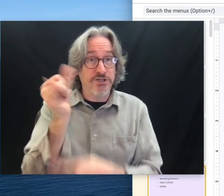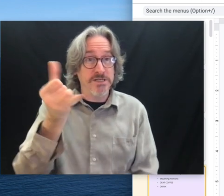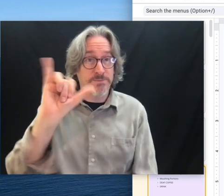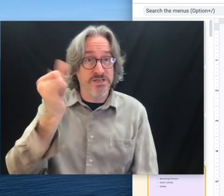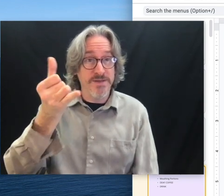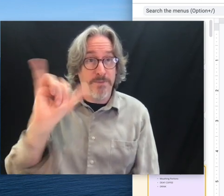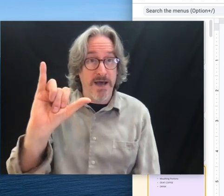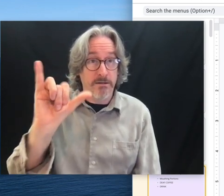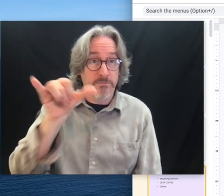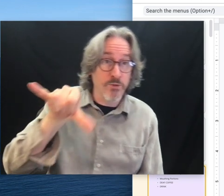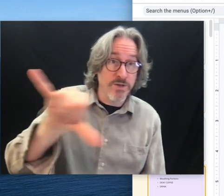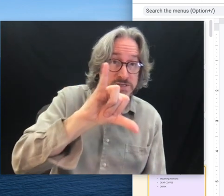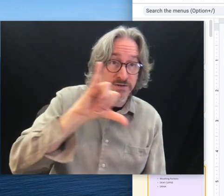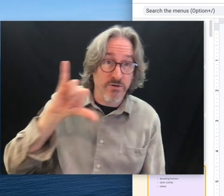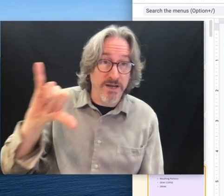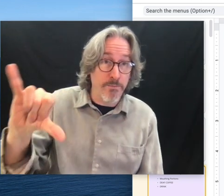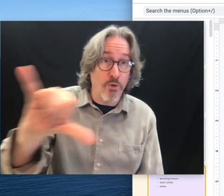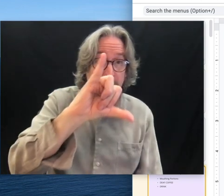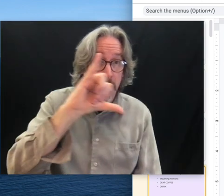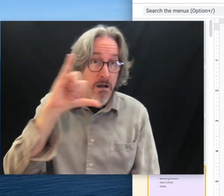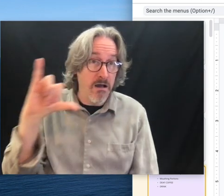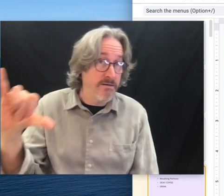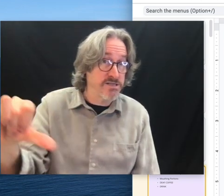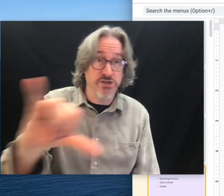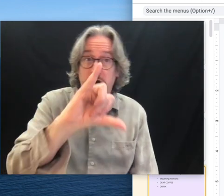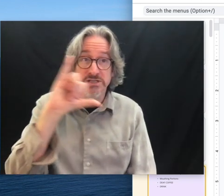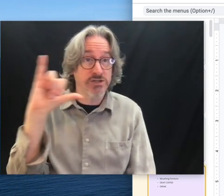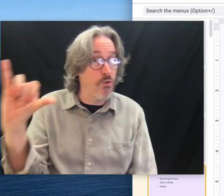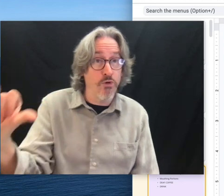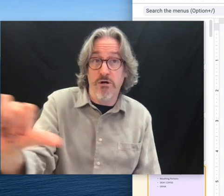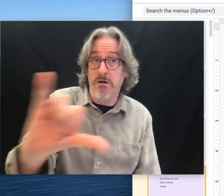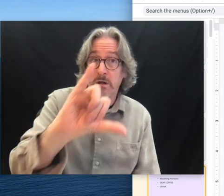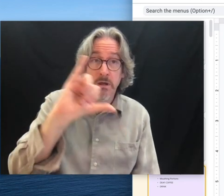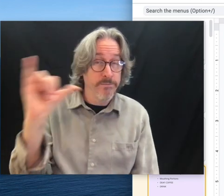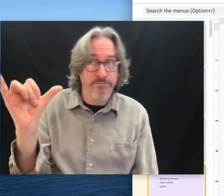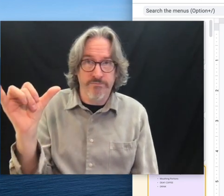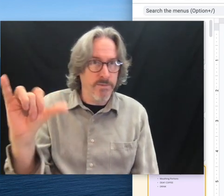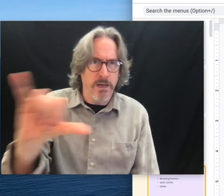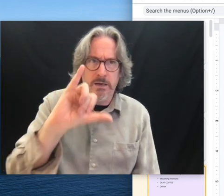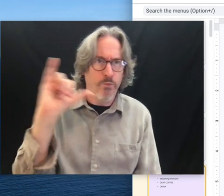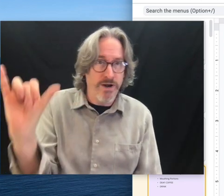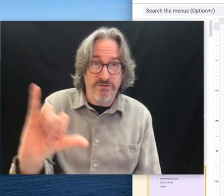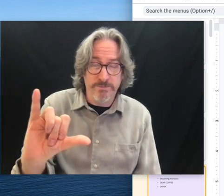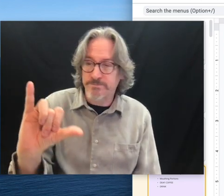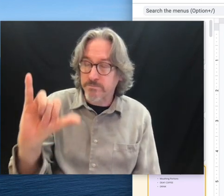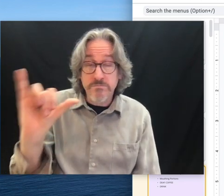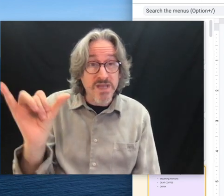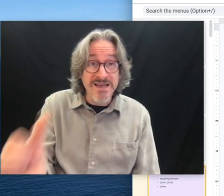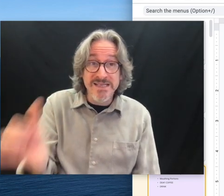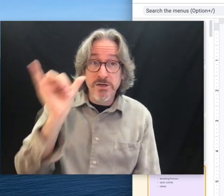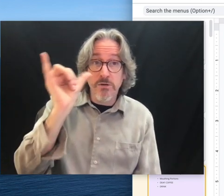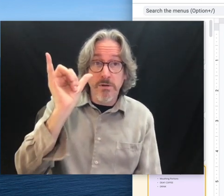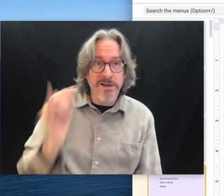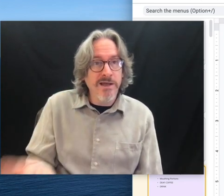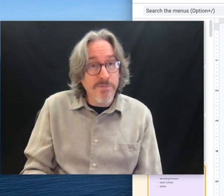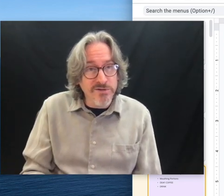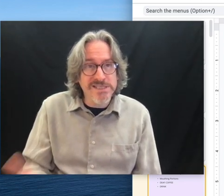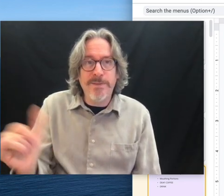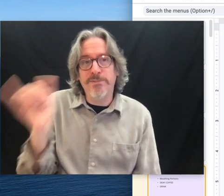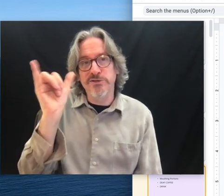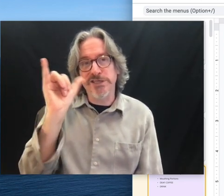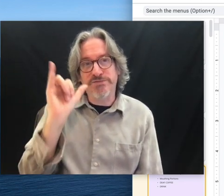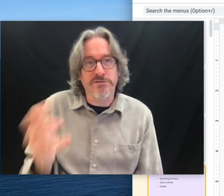is actually supposed to be the bottle. Remember, we use it for like pouring on sauce or whatever. So